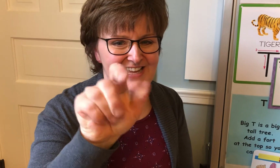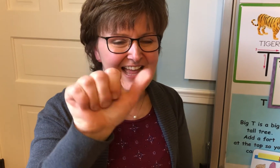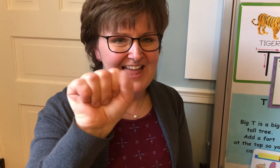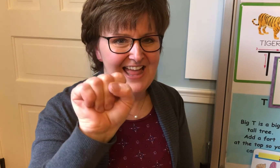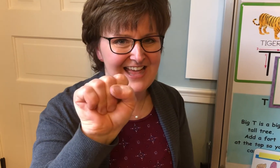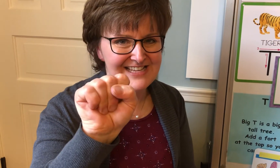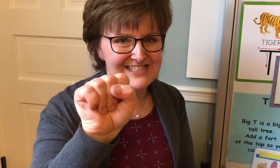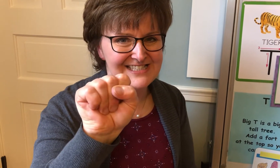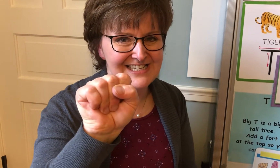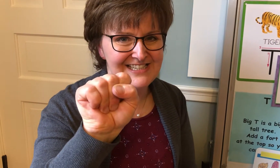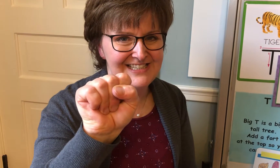S,